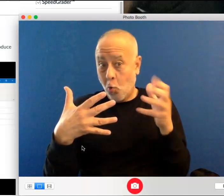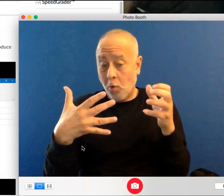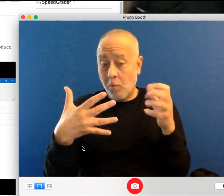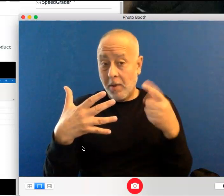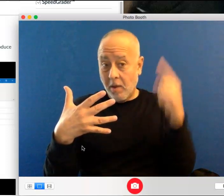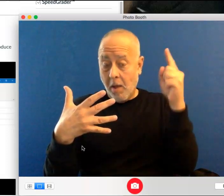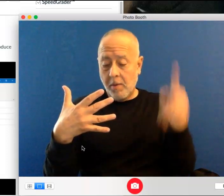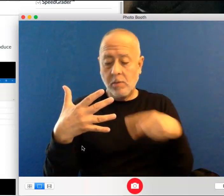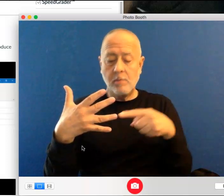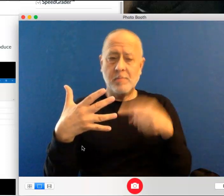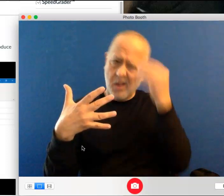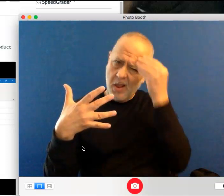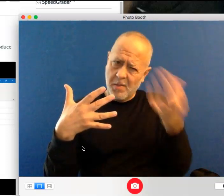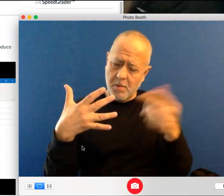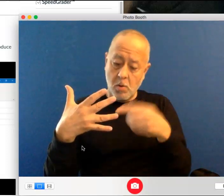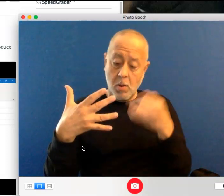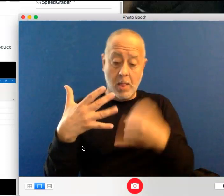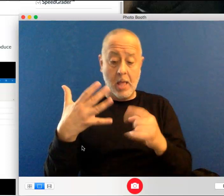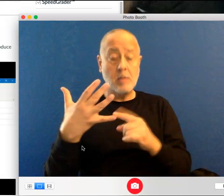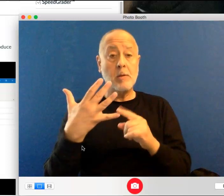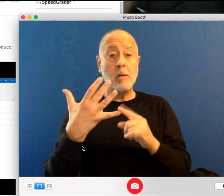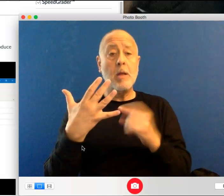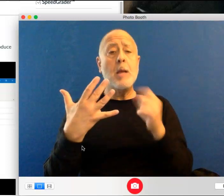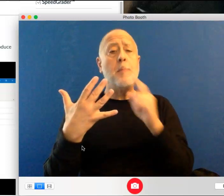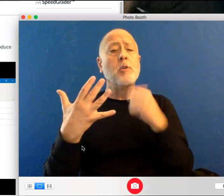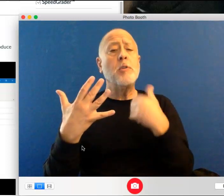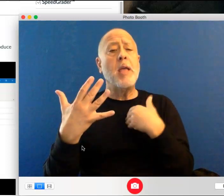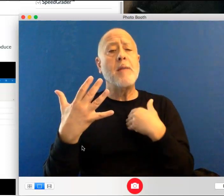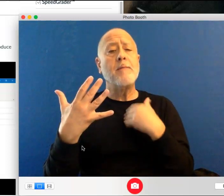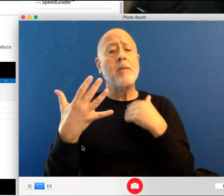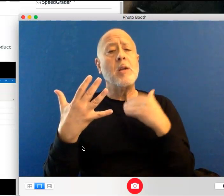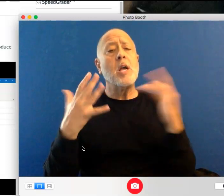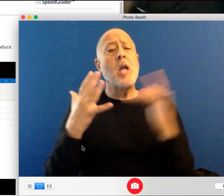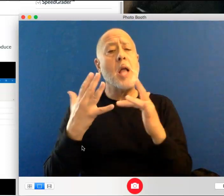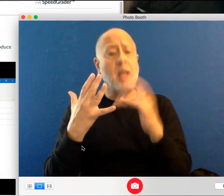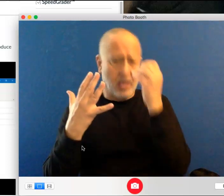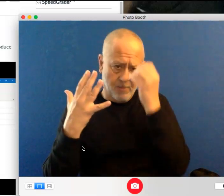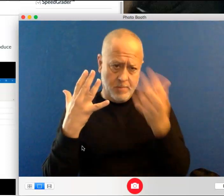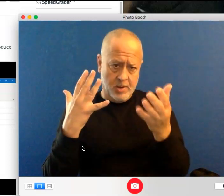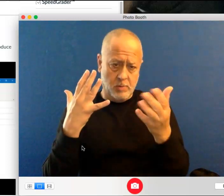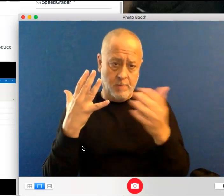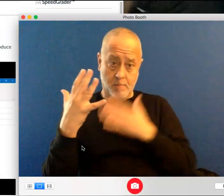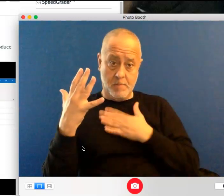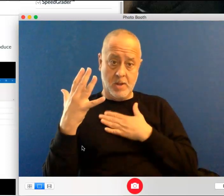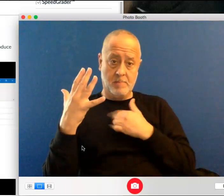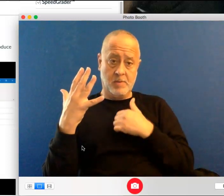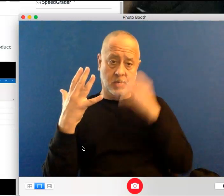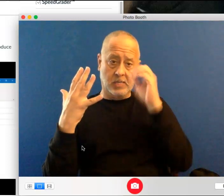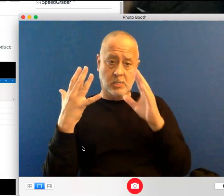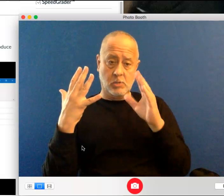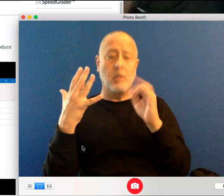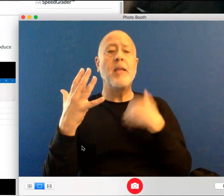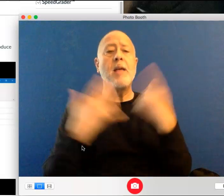know. And the last thing is to make sure that they have my contact information or your learning strategies contact information in case they have